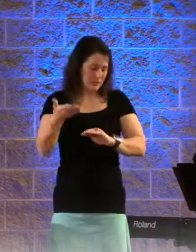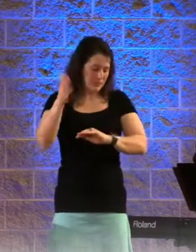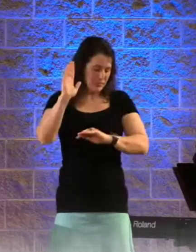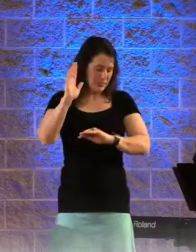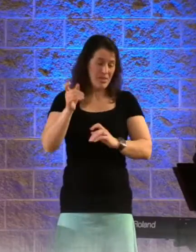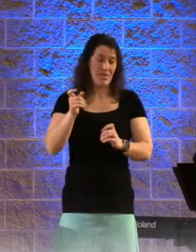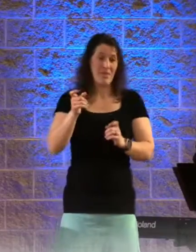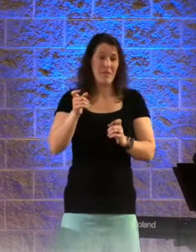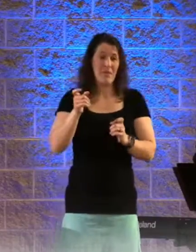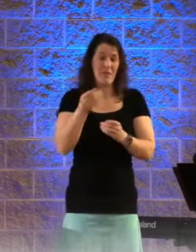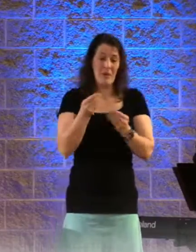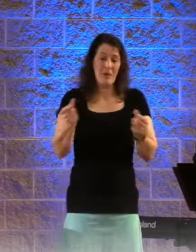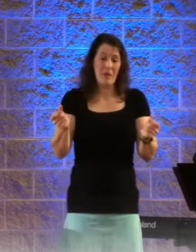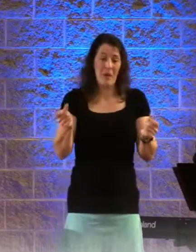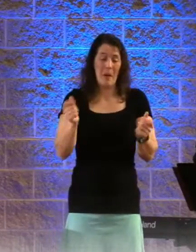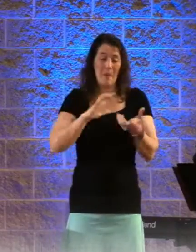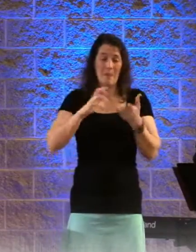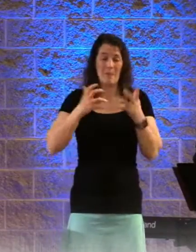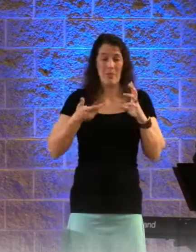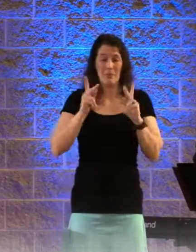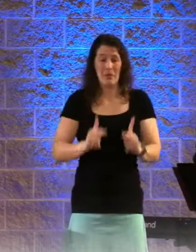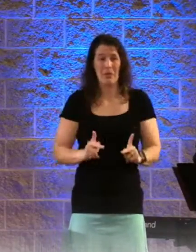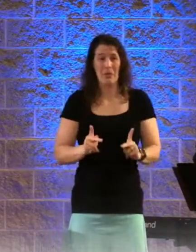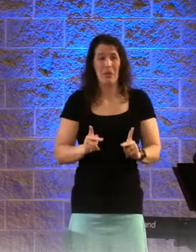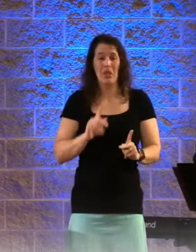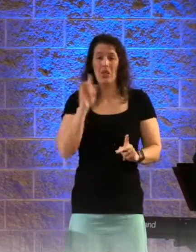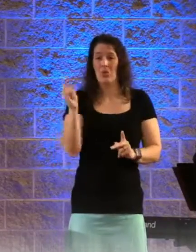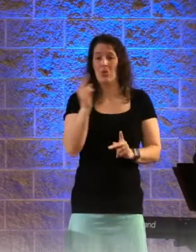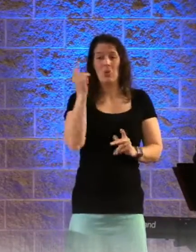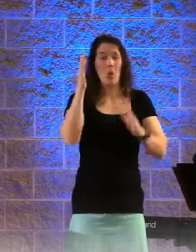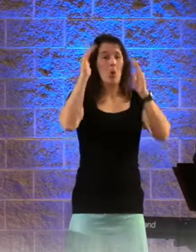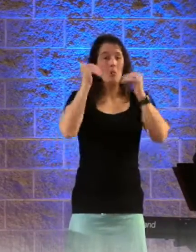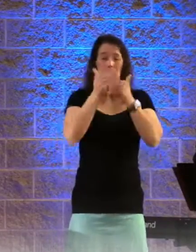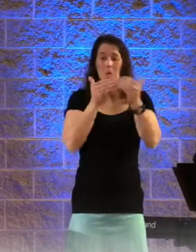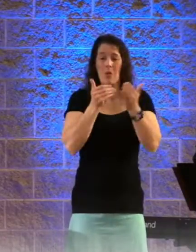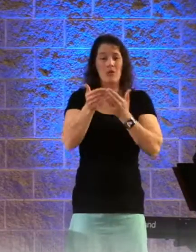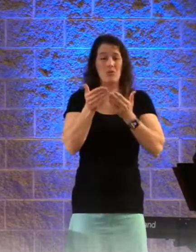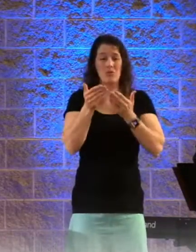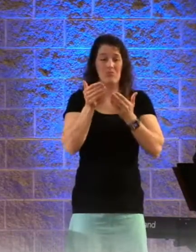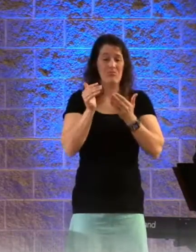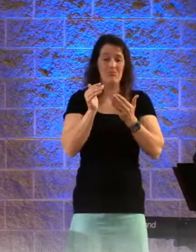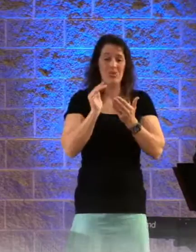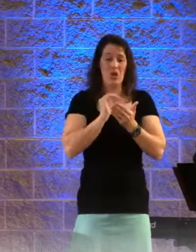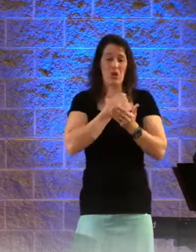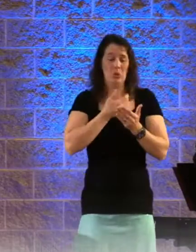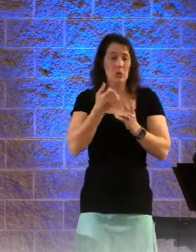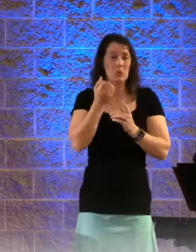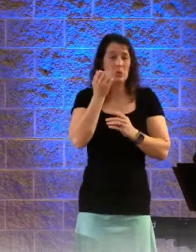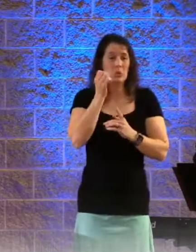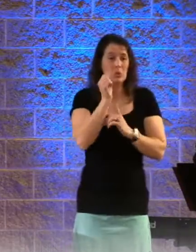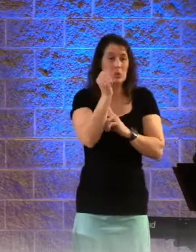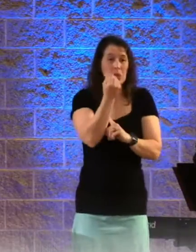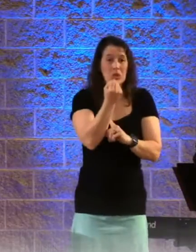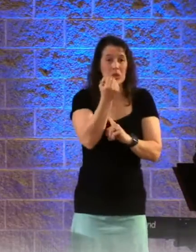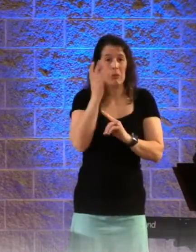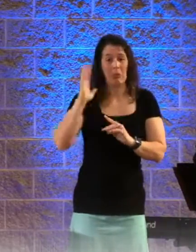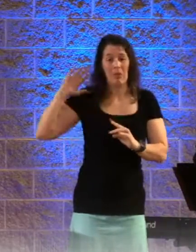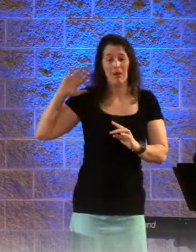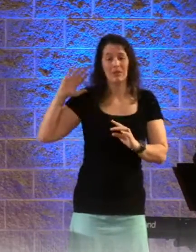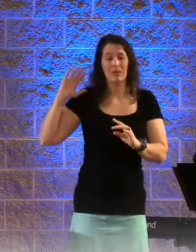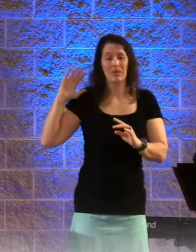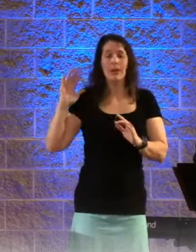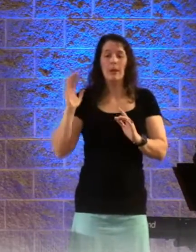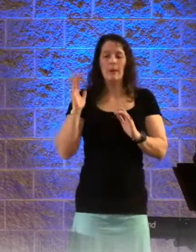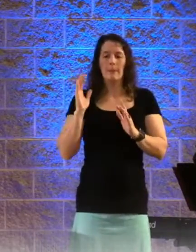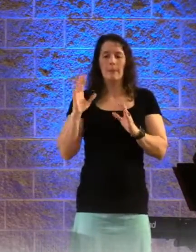redeems messy people. And there is always hope for us, no matter where we've been. But if it was a Christian marriage,